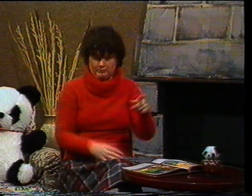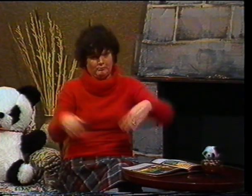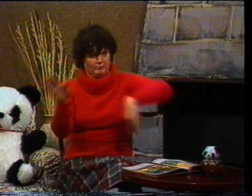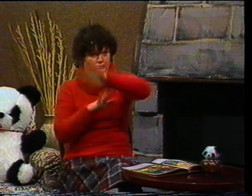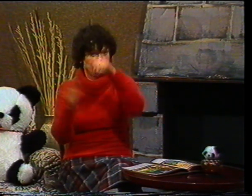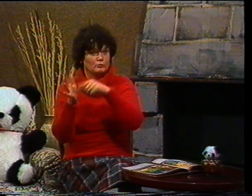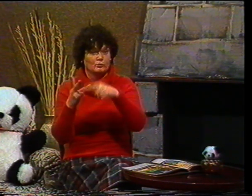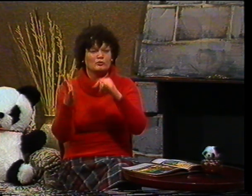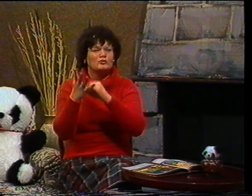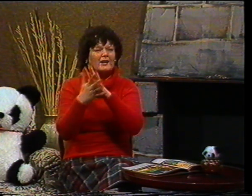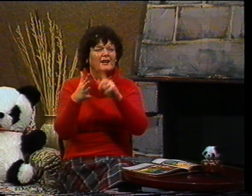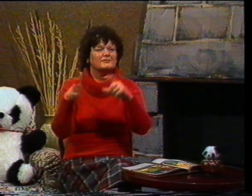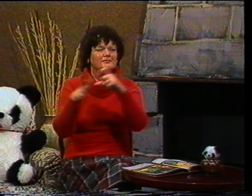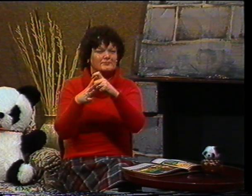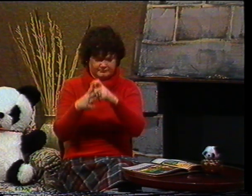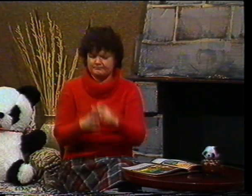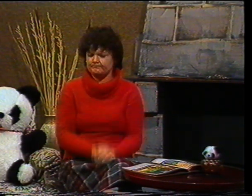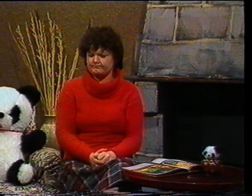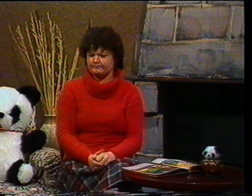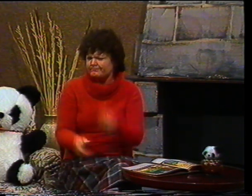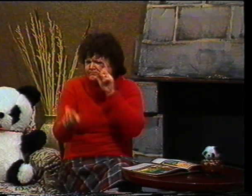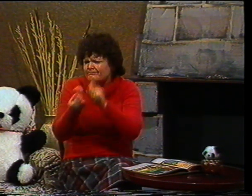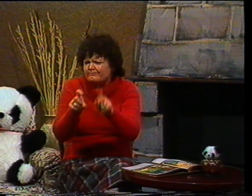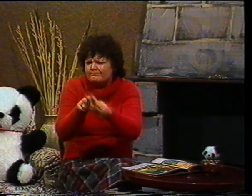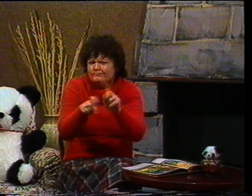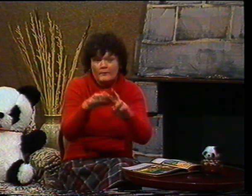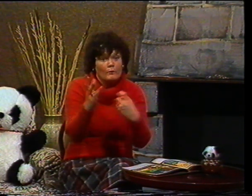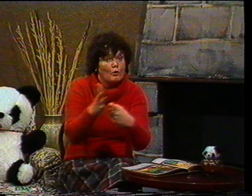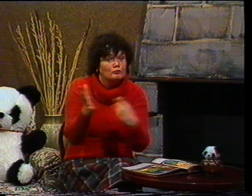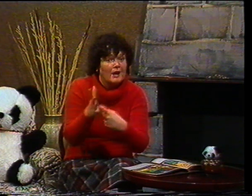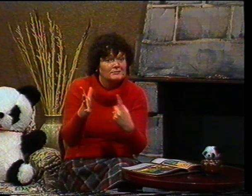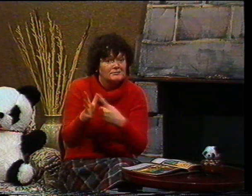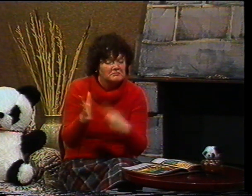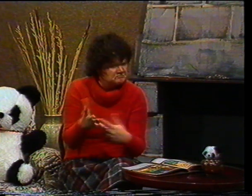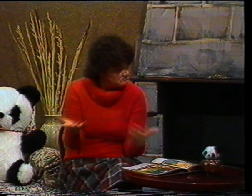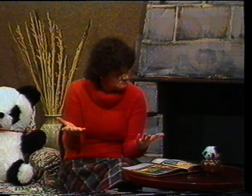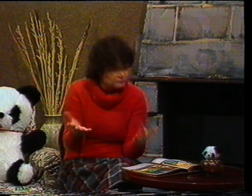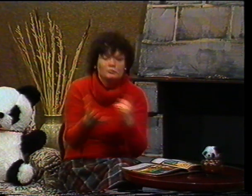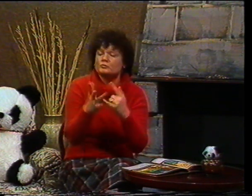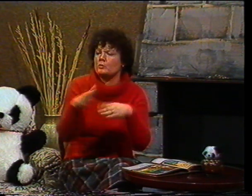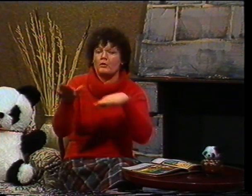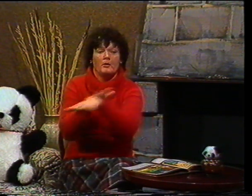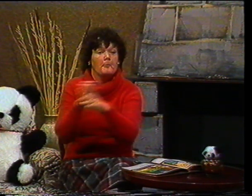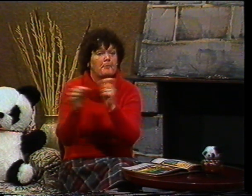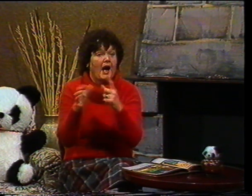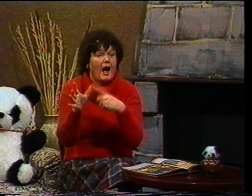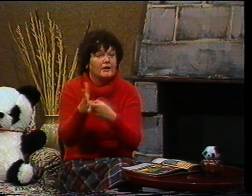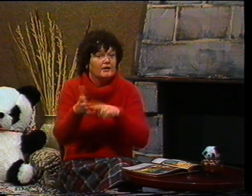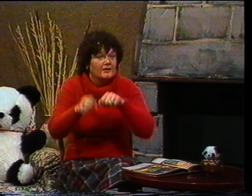And then the man went out to the shed. He was hunting the rats. They weren't there, so